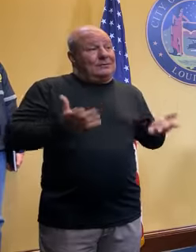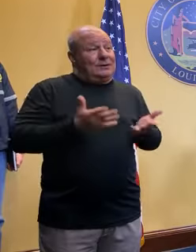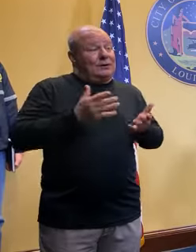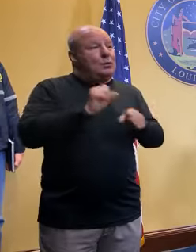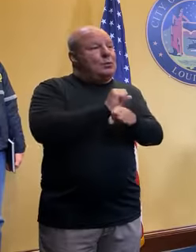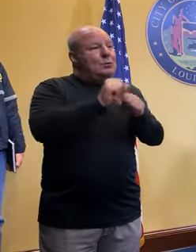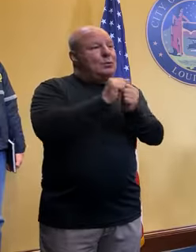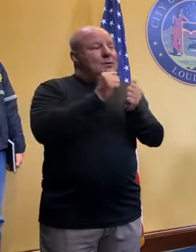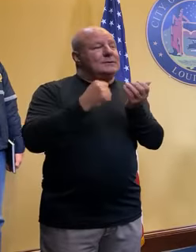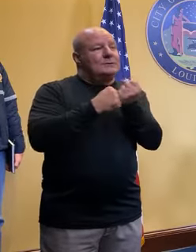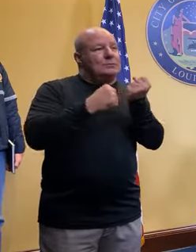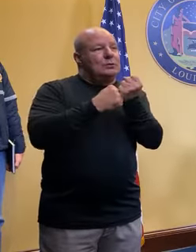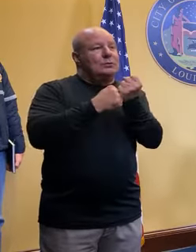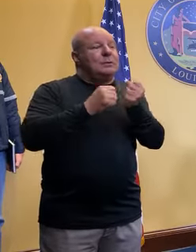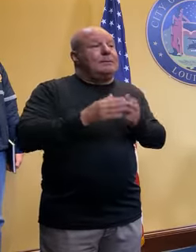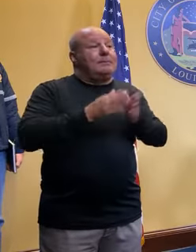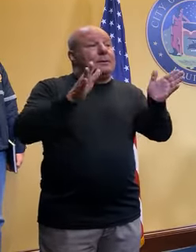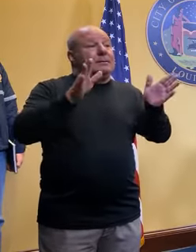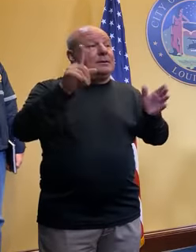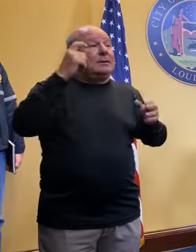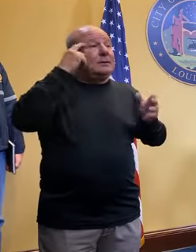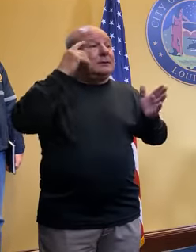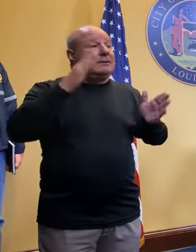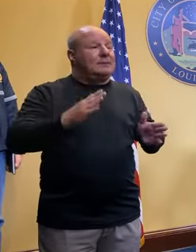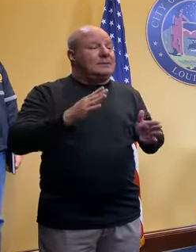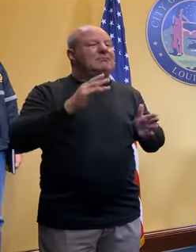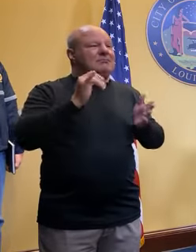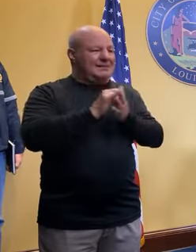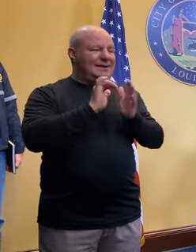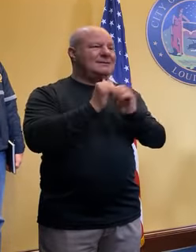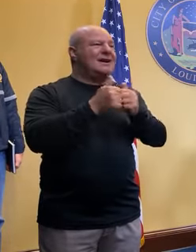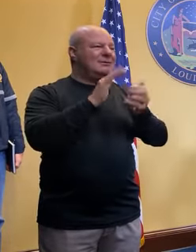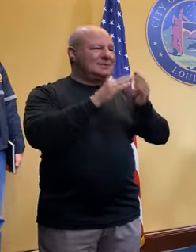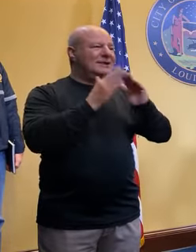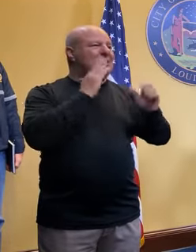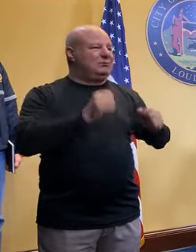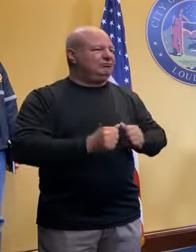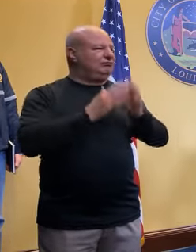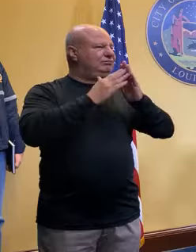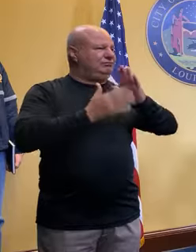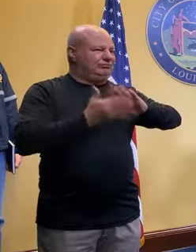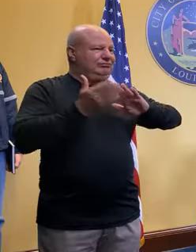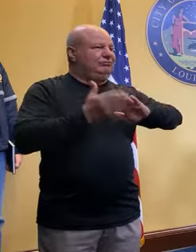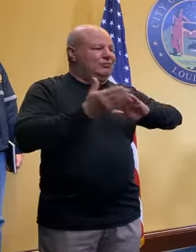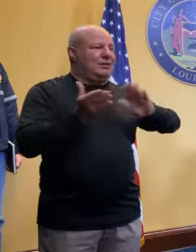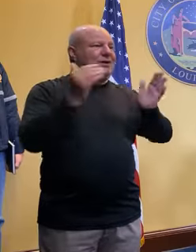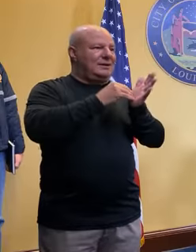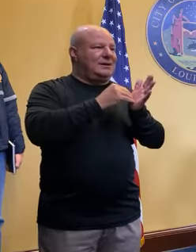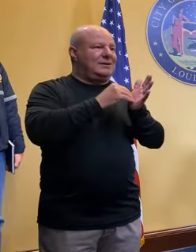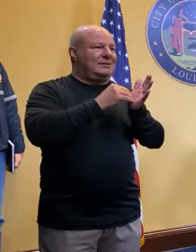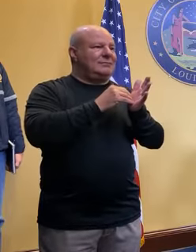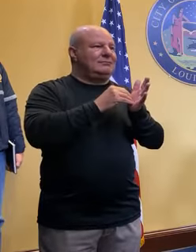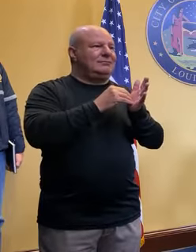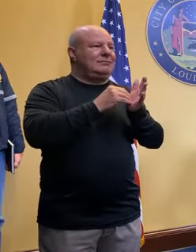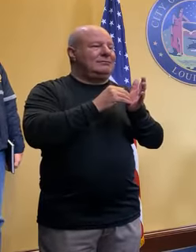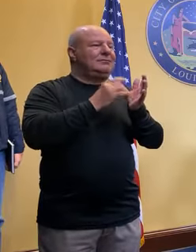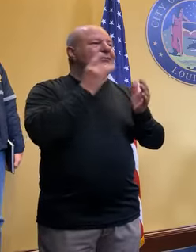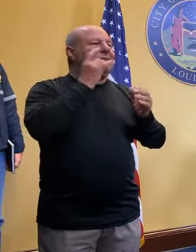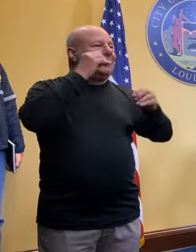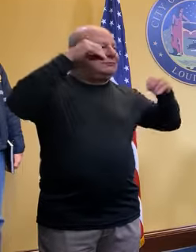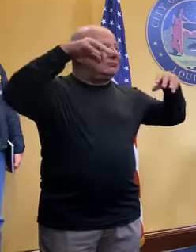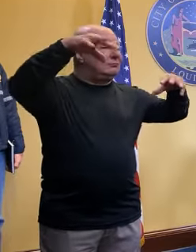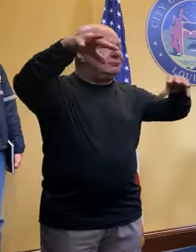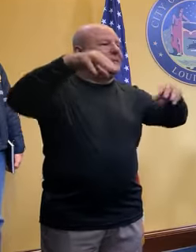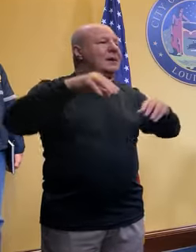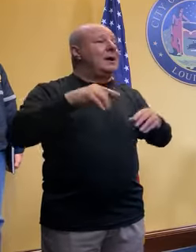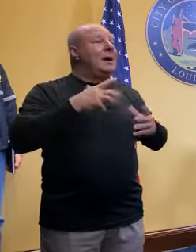support of public government that will bring this city back very quickly online. And I want to thank the